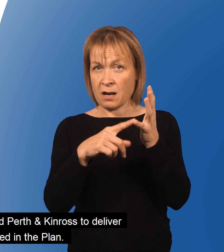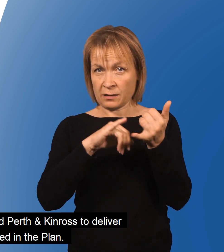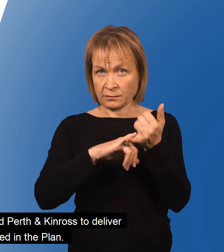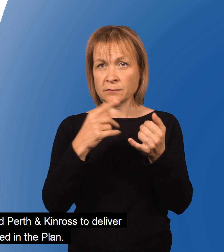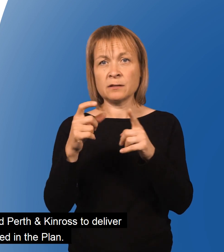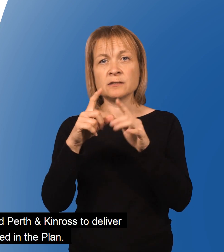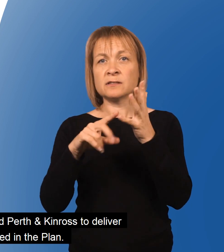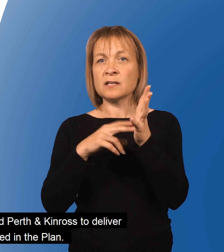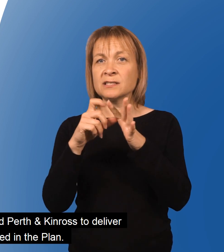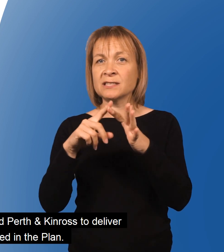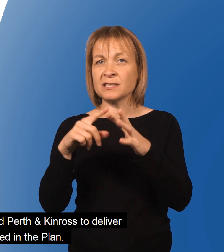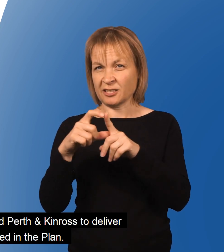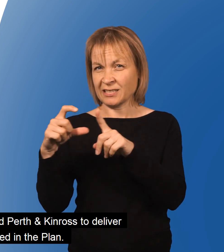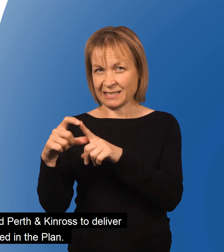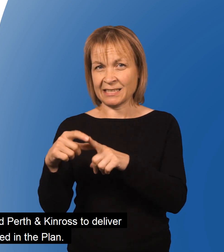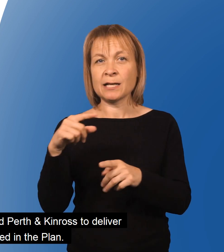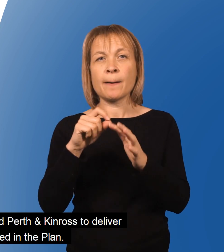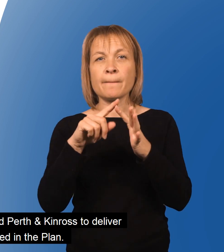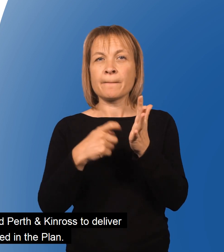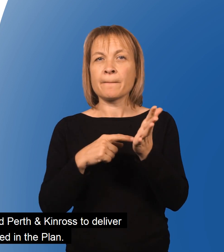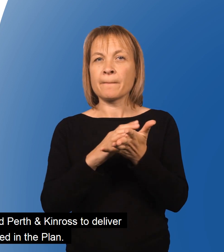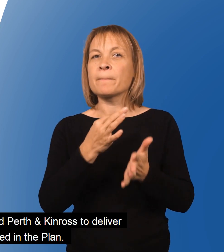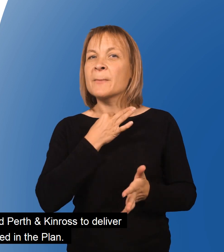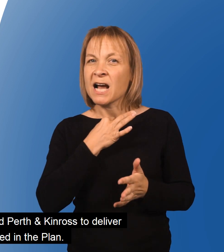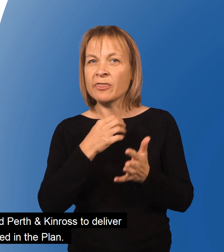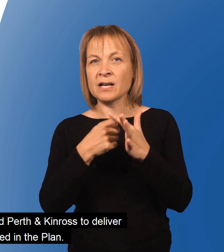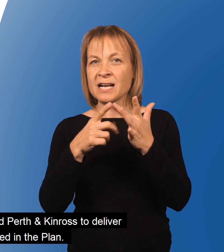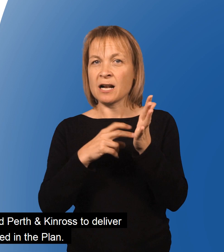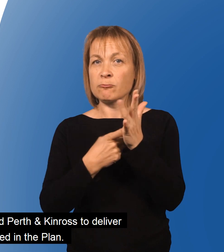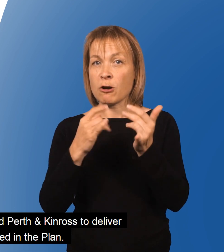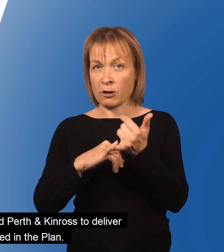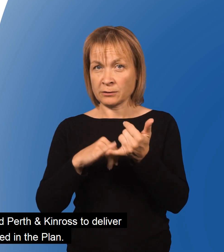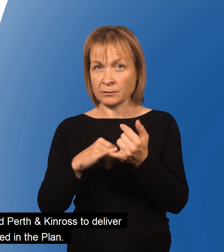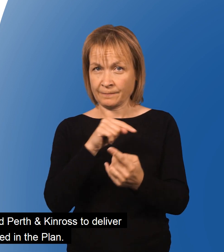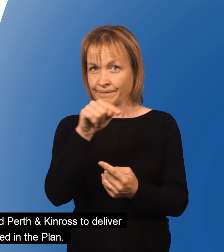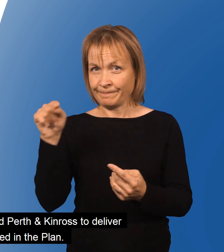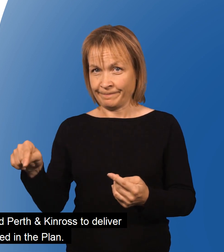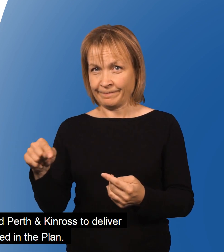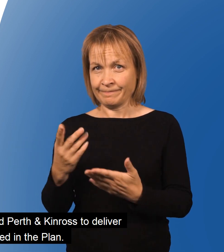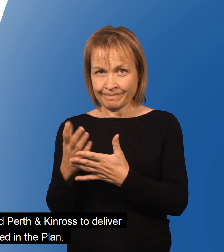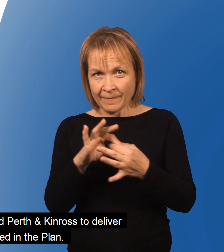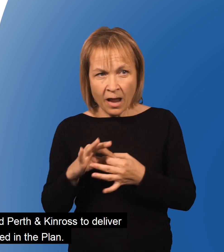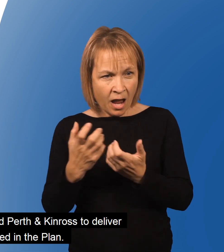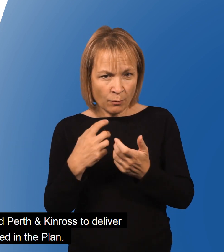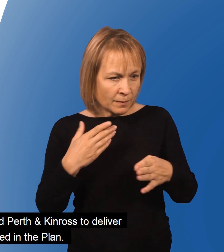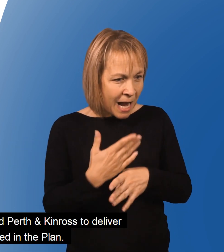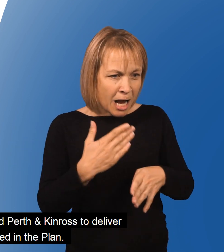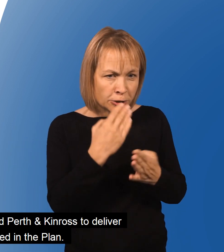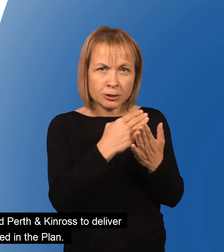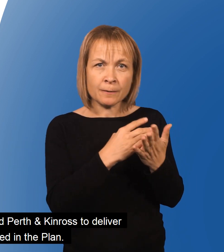HSCPs, in Angus, Dundee and Perth and Kinross, to deliver the actions identified in the plan.